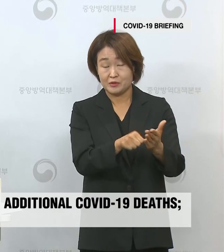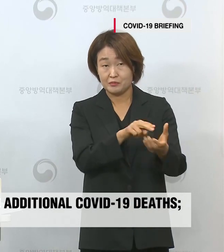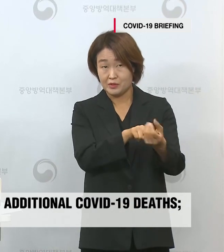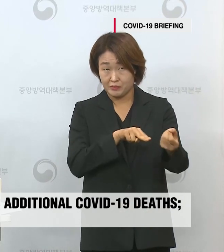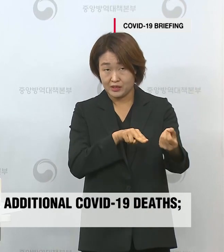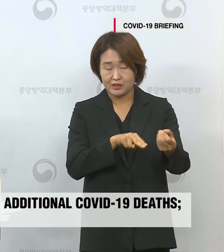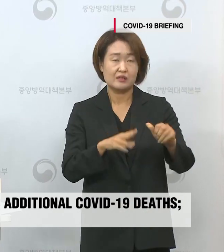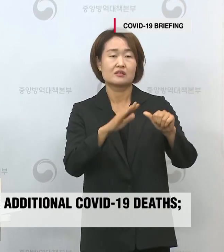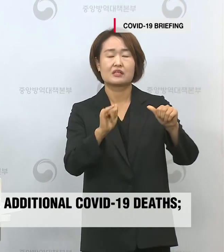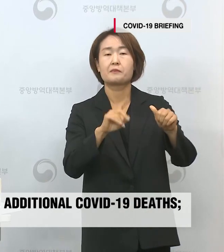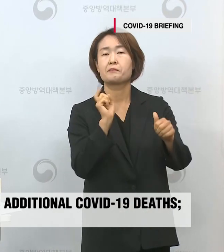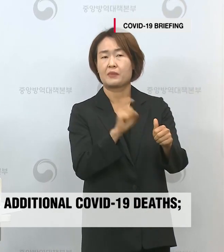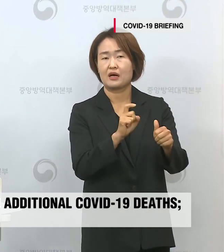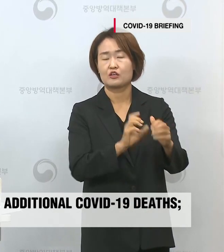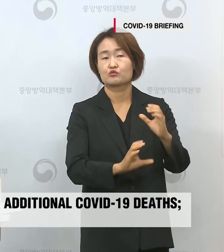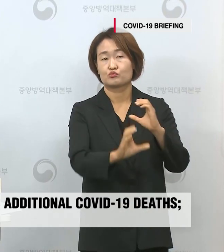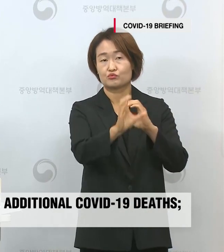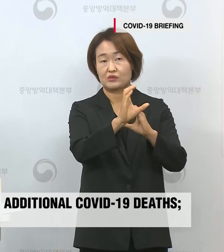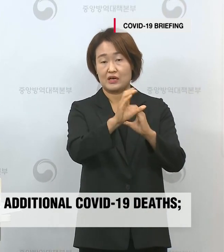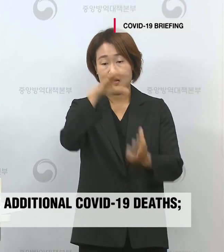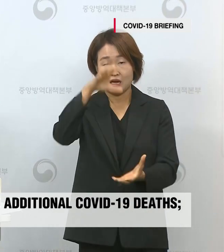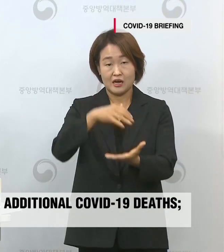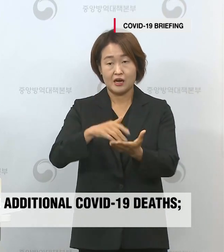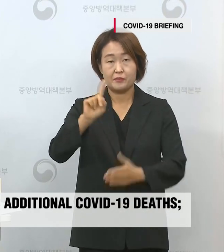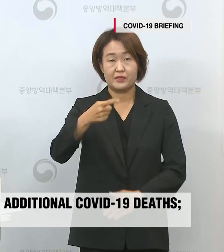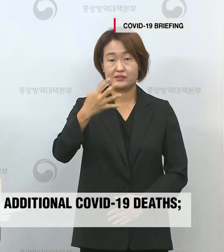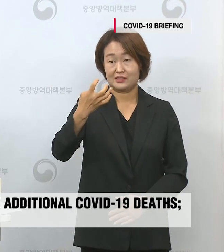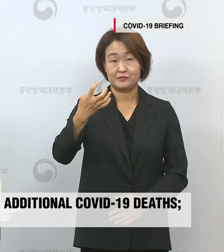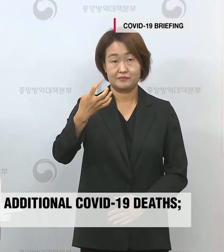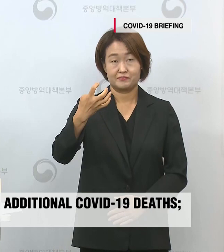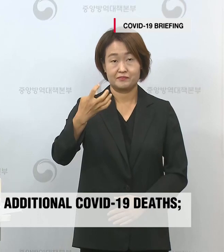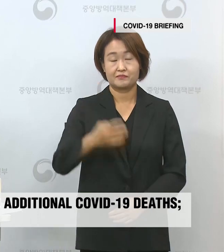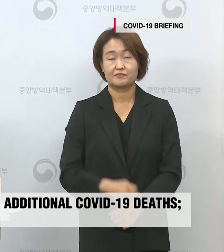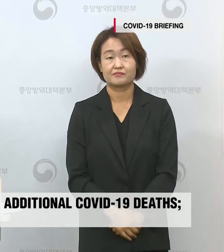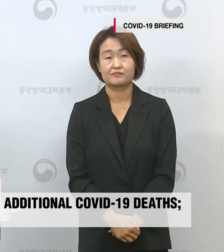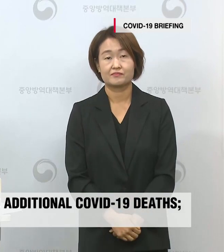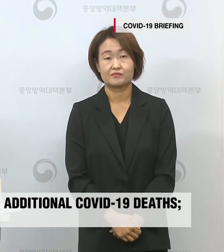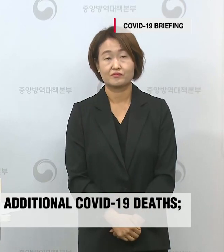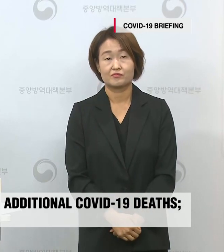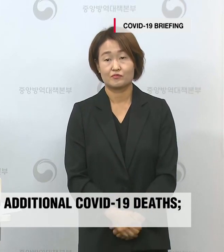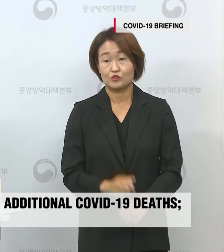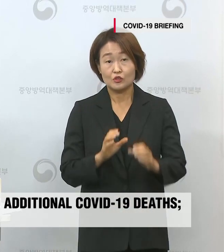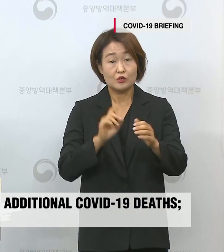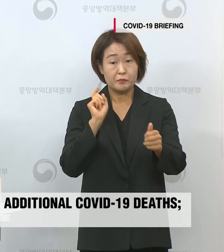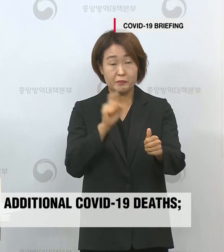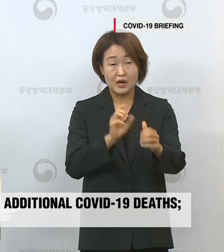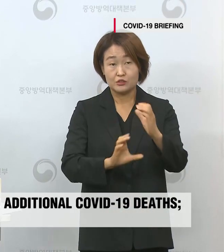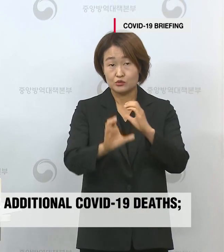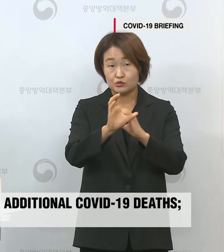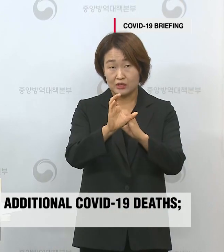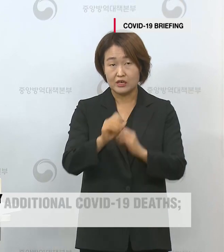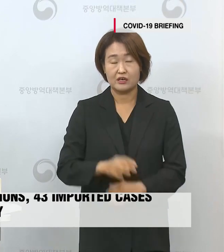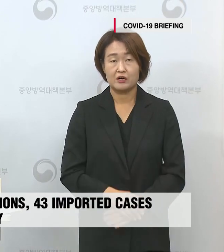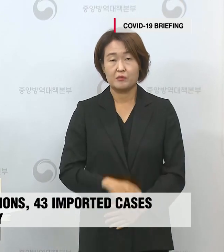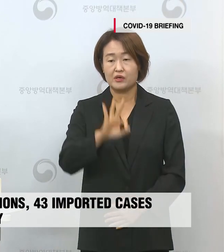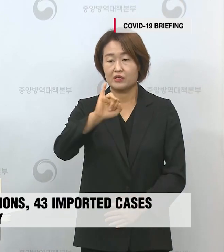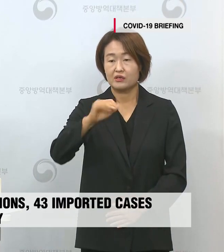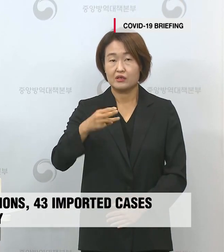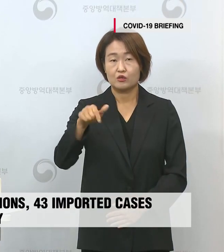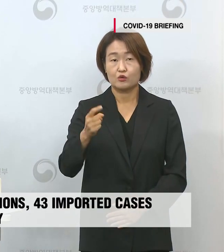into this daycare center. We have 5 more additional cases related to a door-to-door sales facility in Gwangju